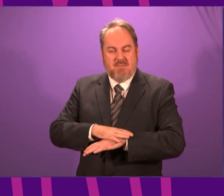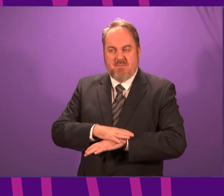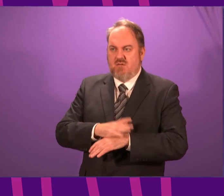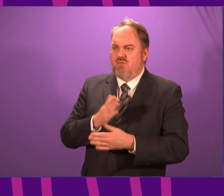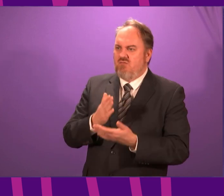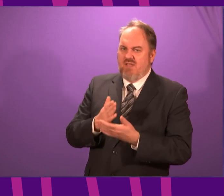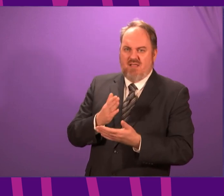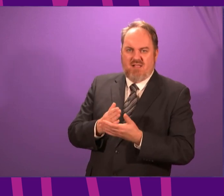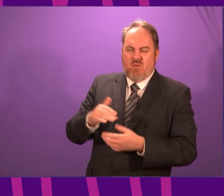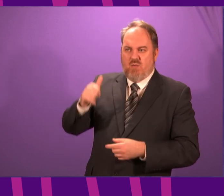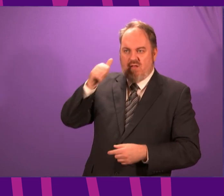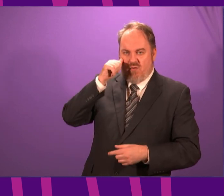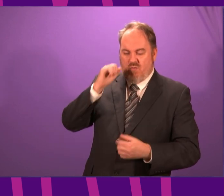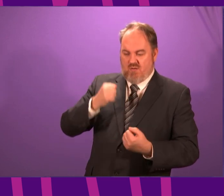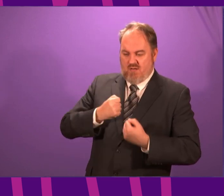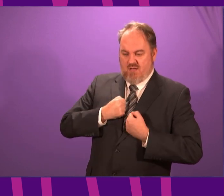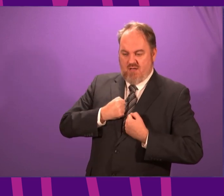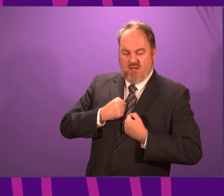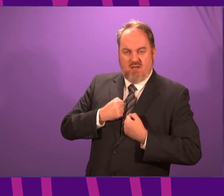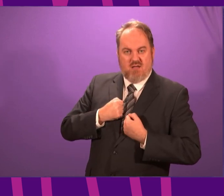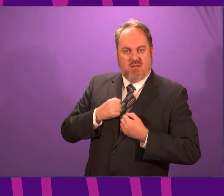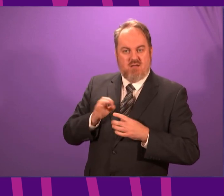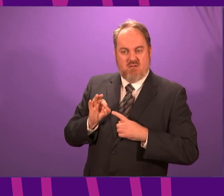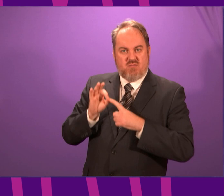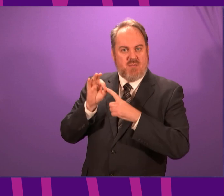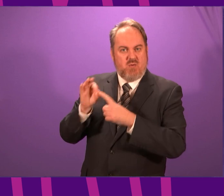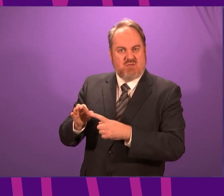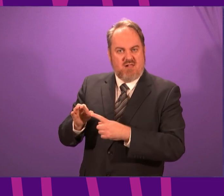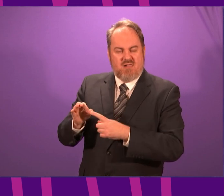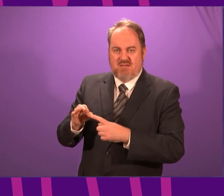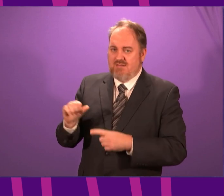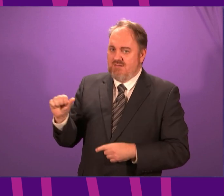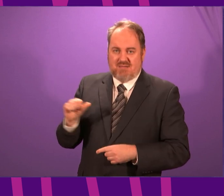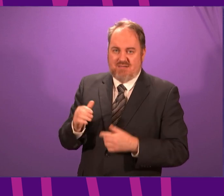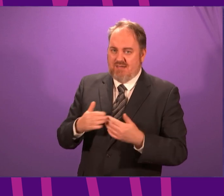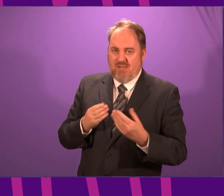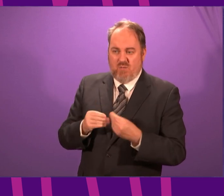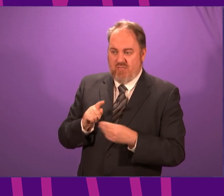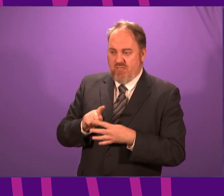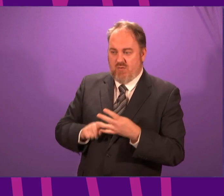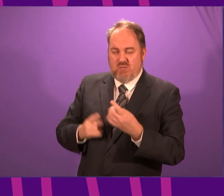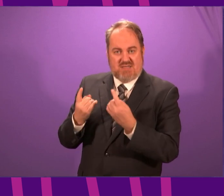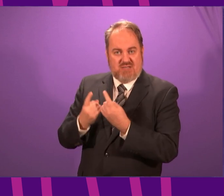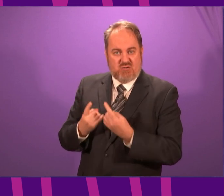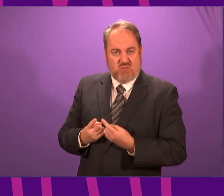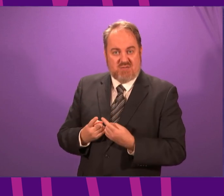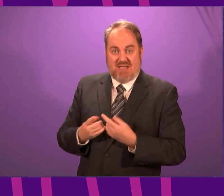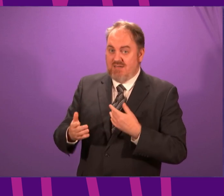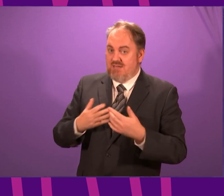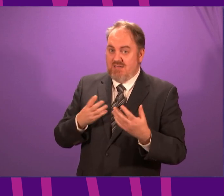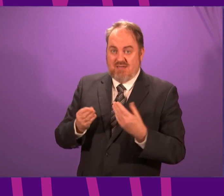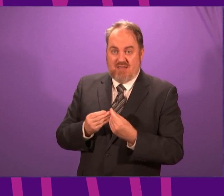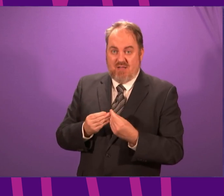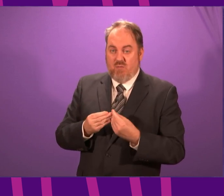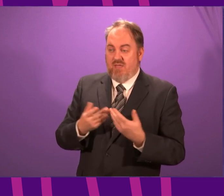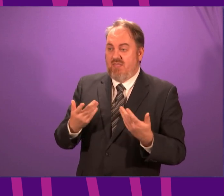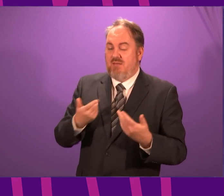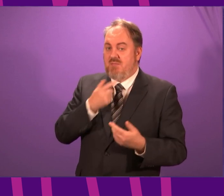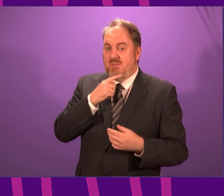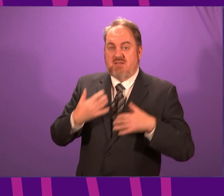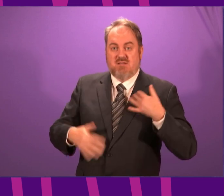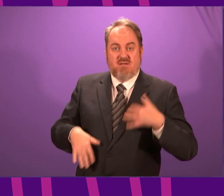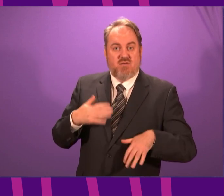nor do the proposals tackle isolation and loneliness. The First Minister told us that the 16 days was a short and sharp